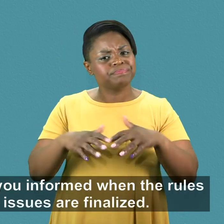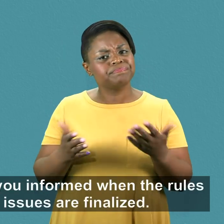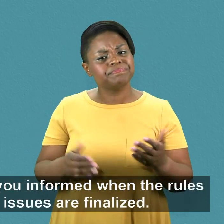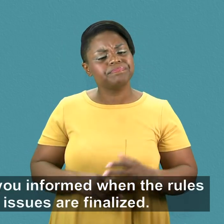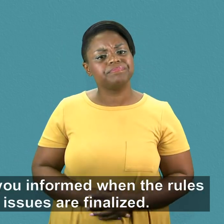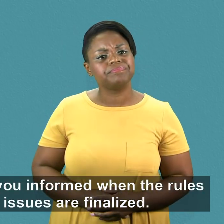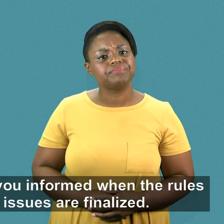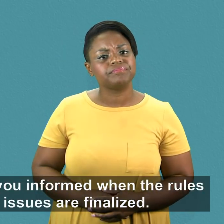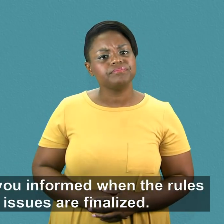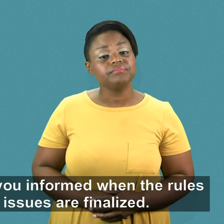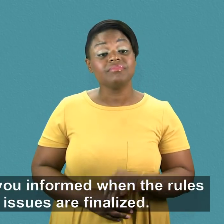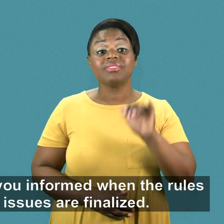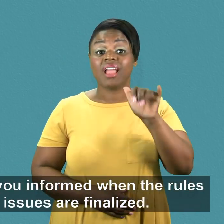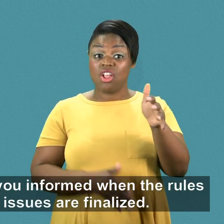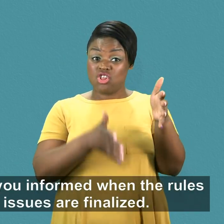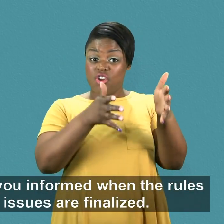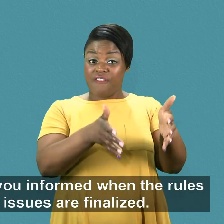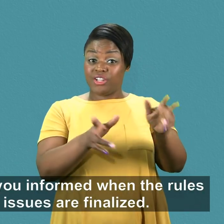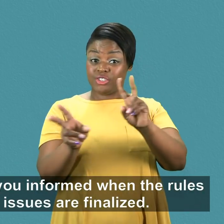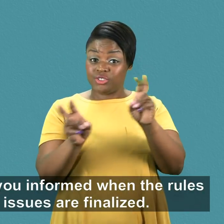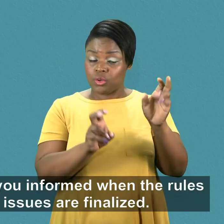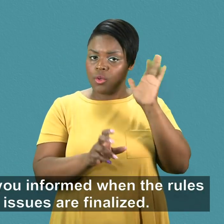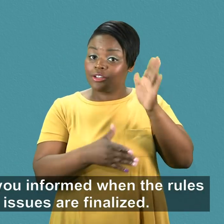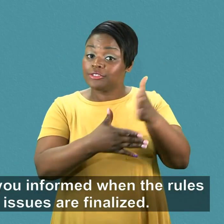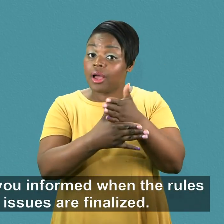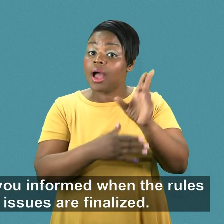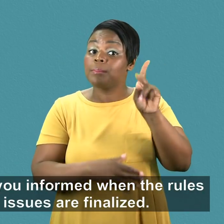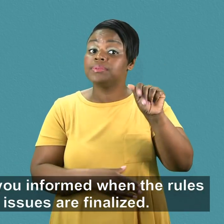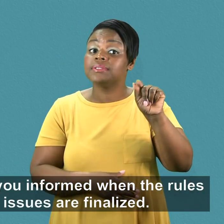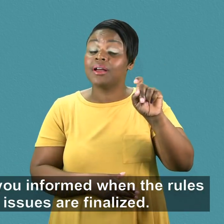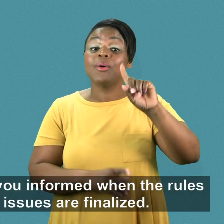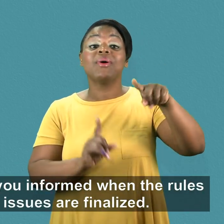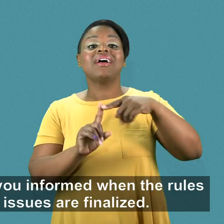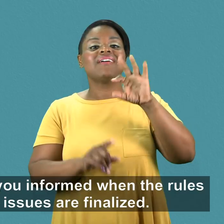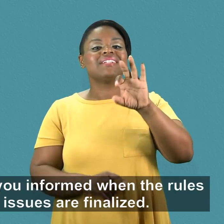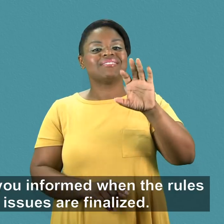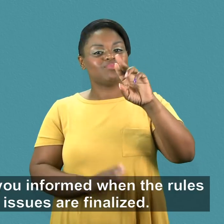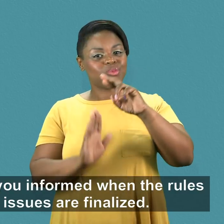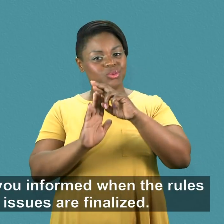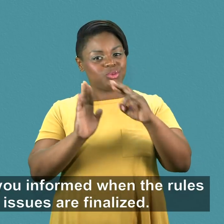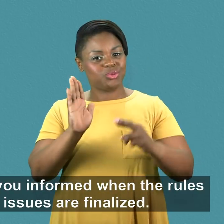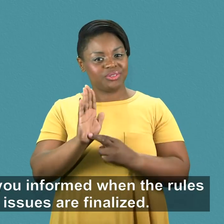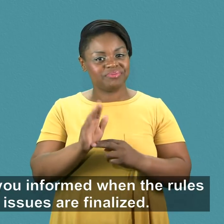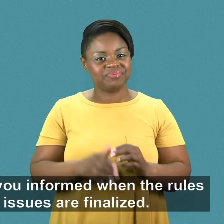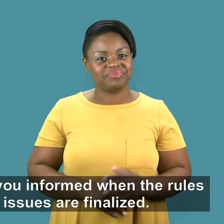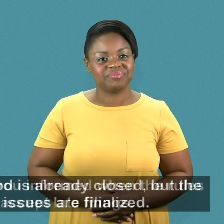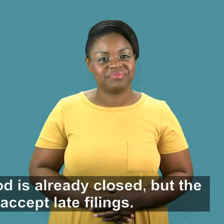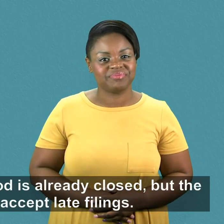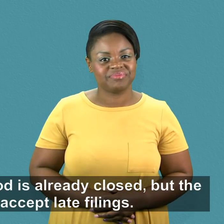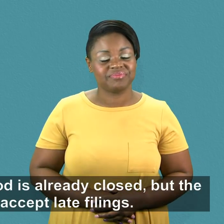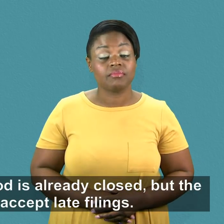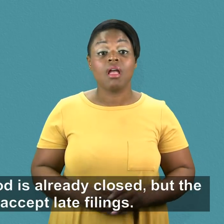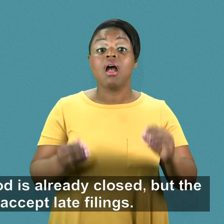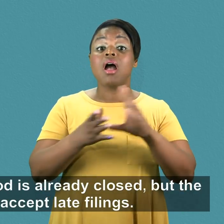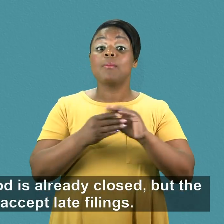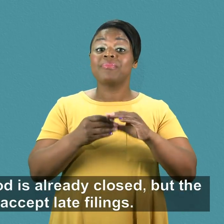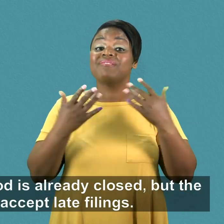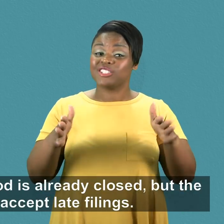The FCC will keep you informed when the rules about these issues are finalized The comment period is already closed,